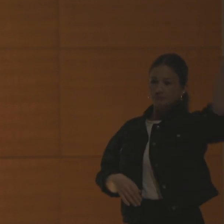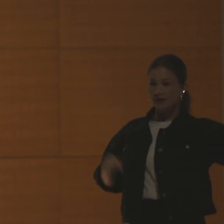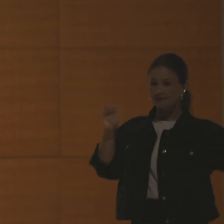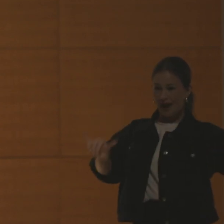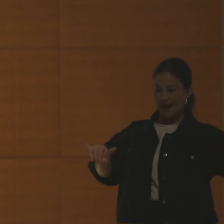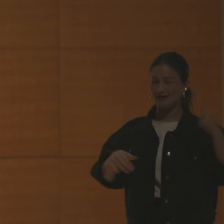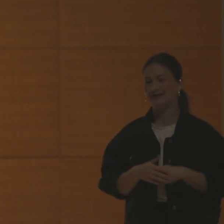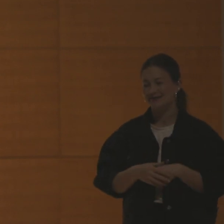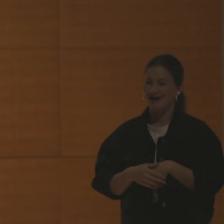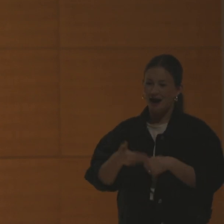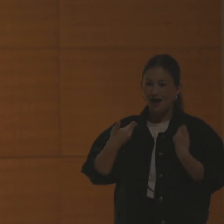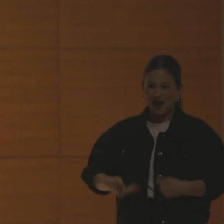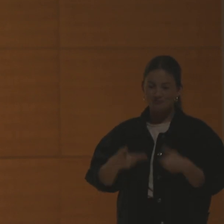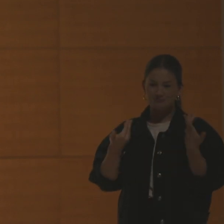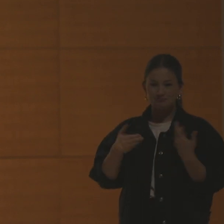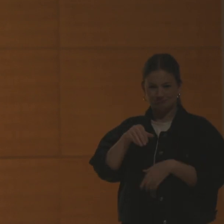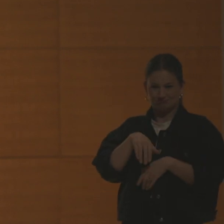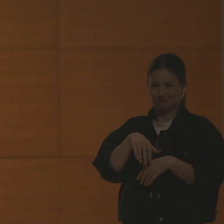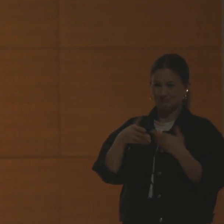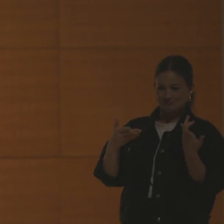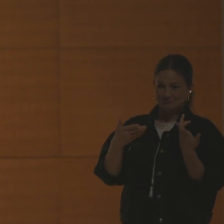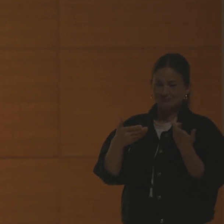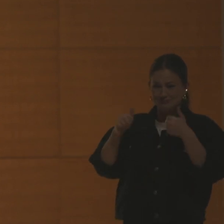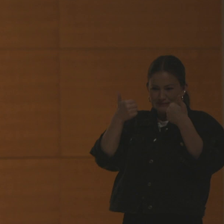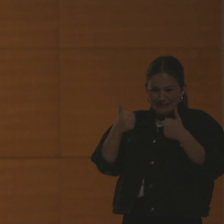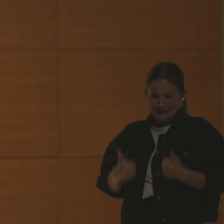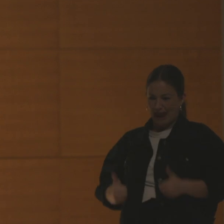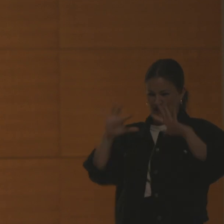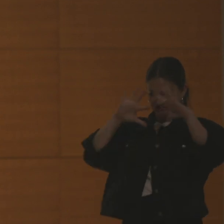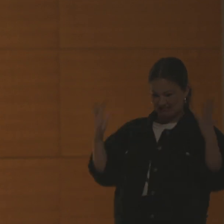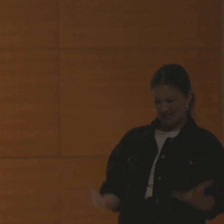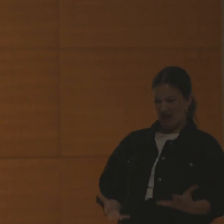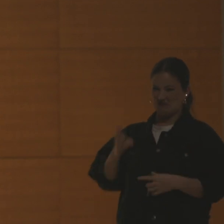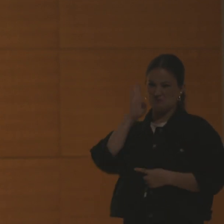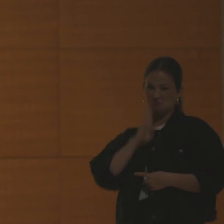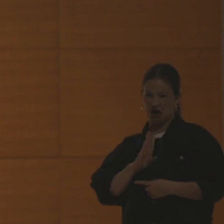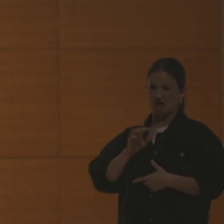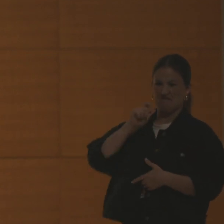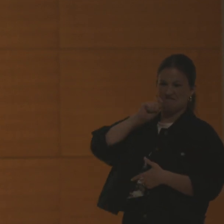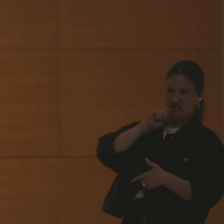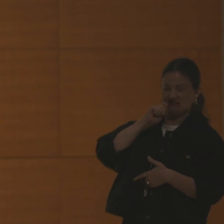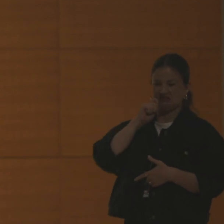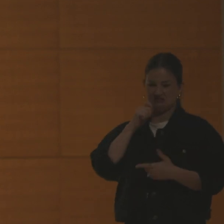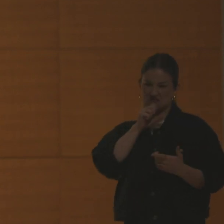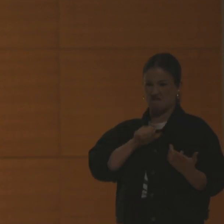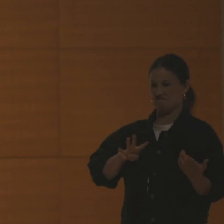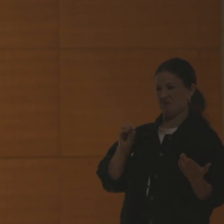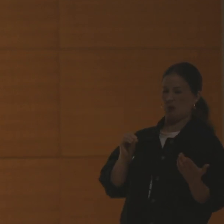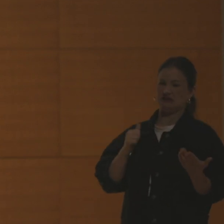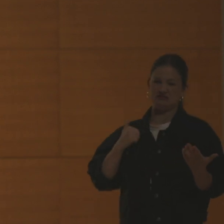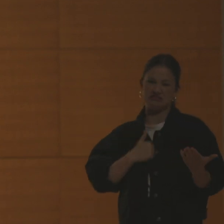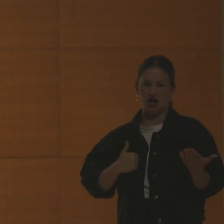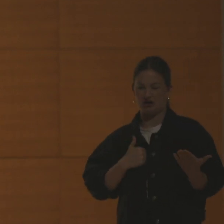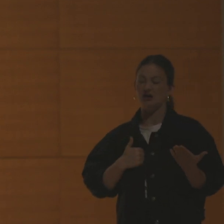am 05 under 35. I'm a decaying sack of brown flesh in his 40s. I'm 42, I apologize. But that means for the rest of the evening,